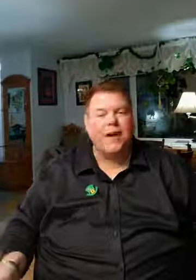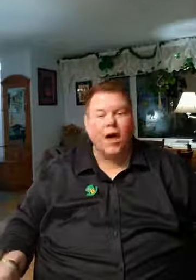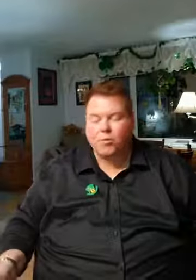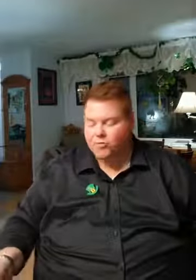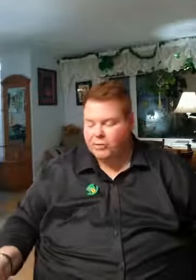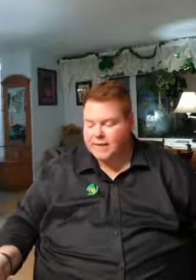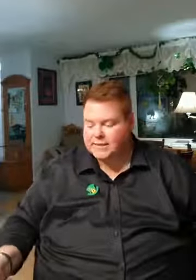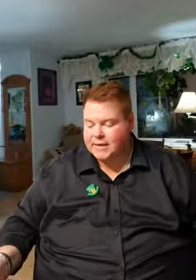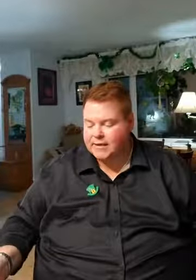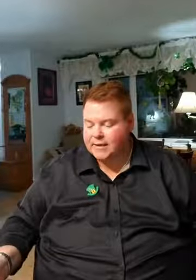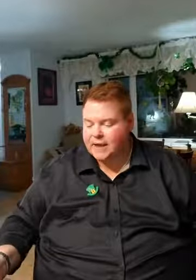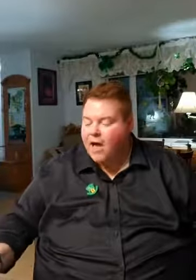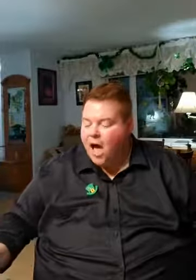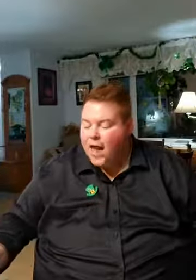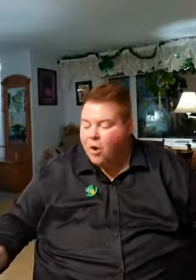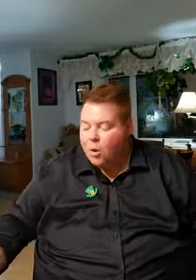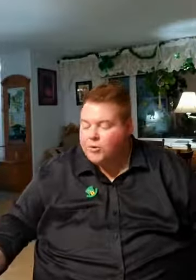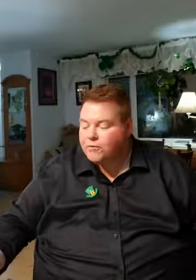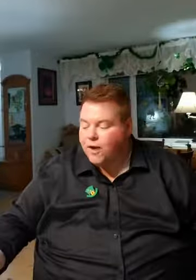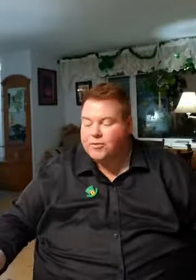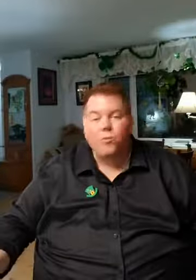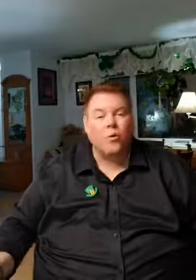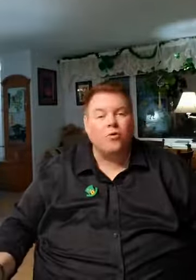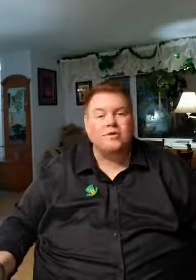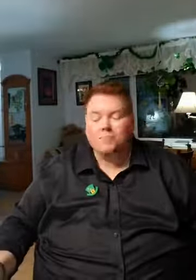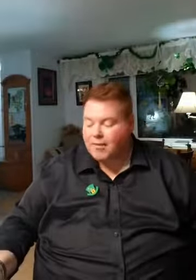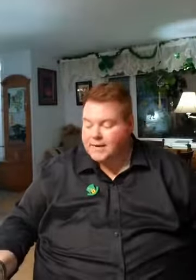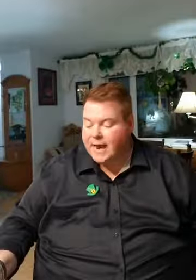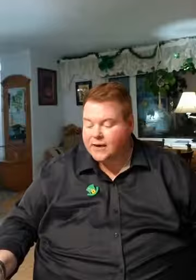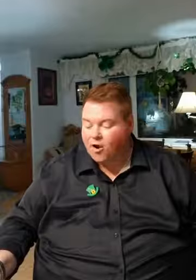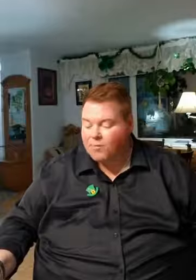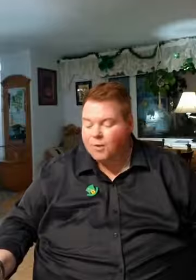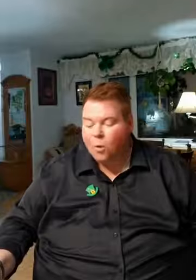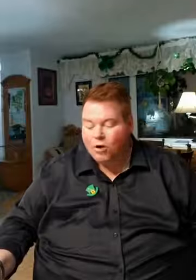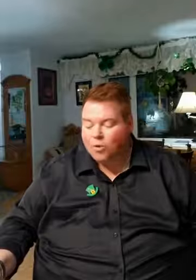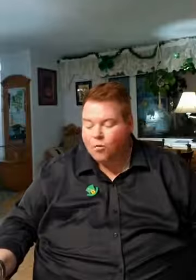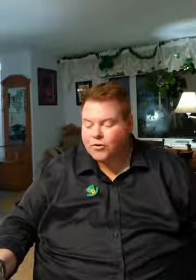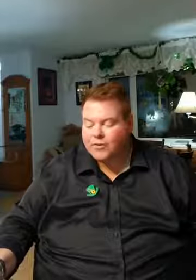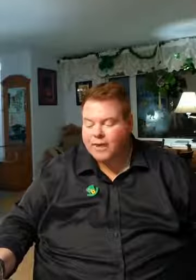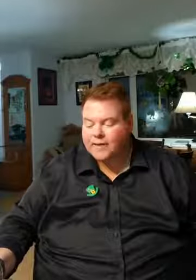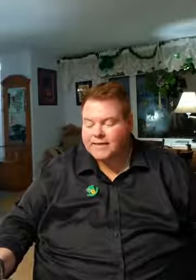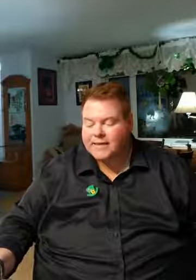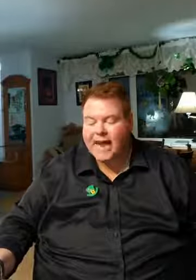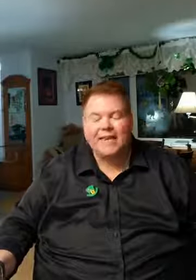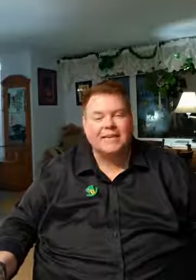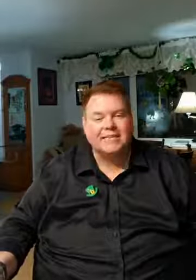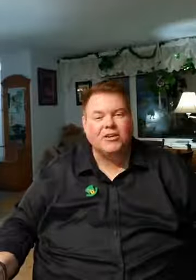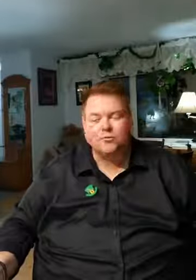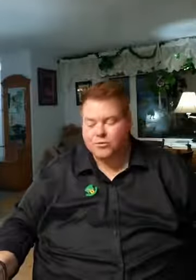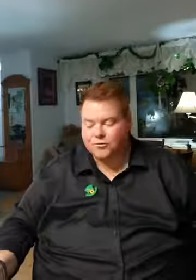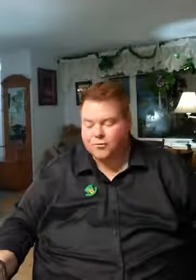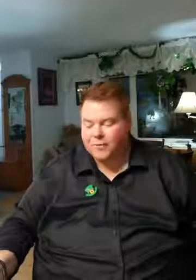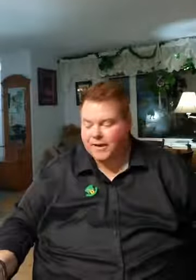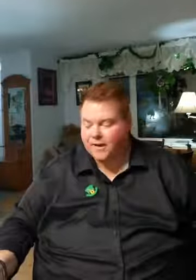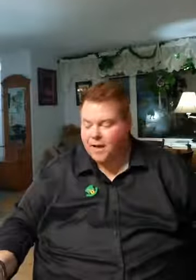powerful blessing. I hope you find the words, melody, and harmony wash over you like they did and continue to do for me.